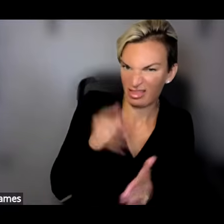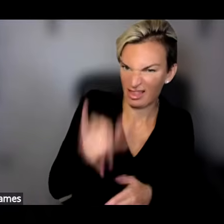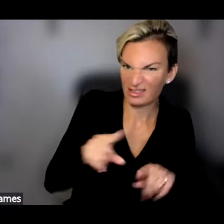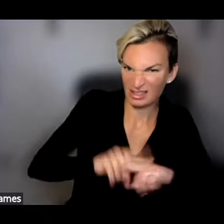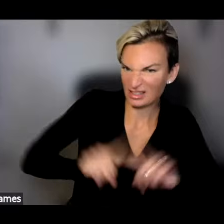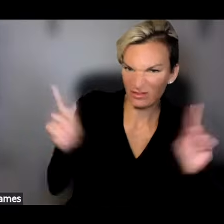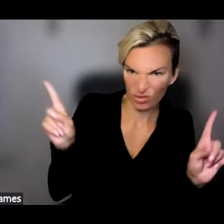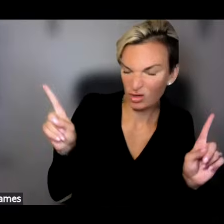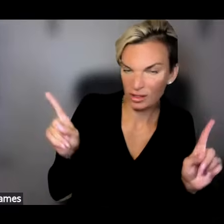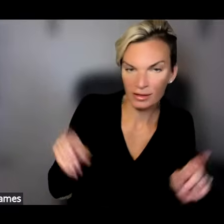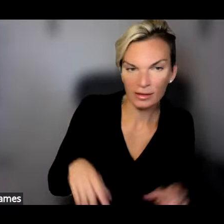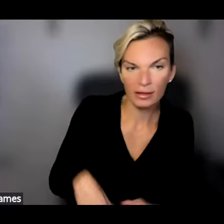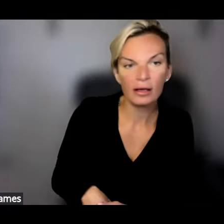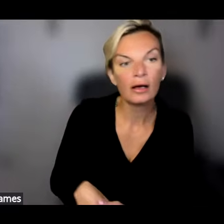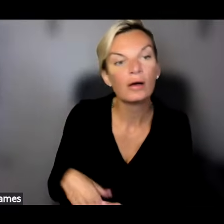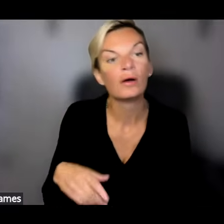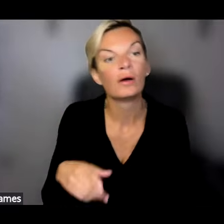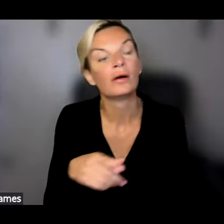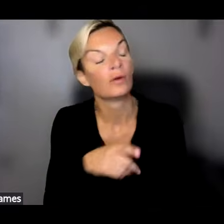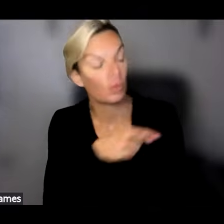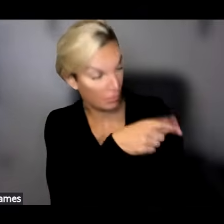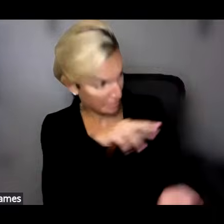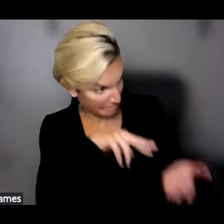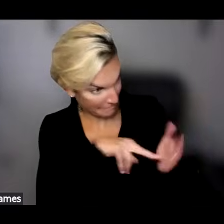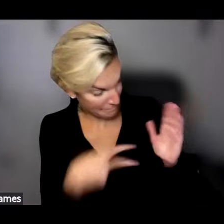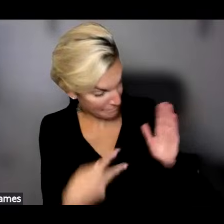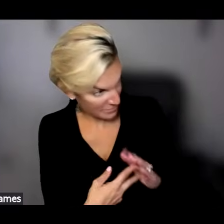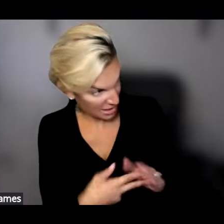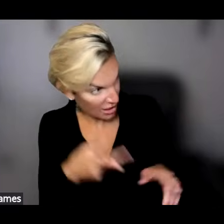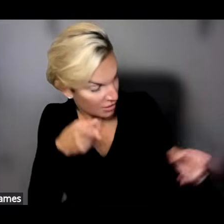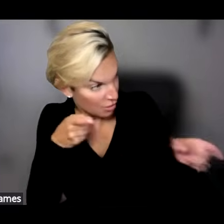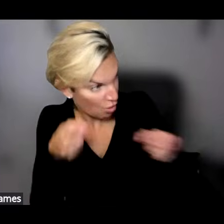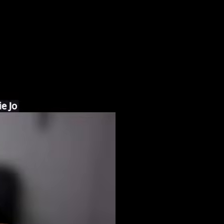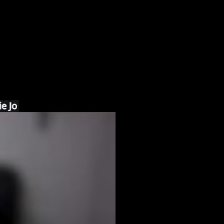regulated utilities and government contractors.